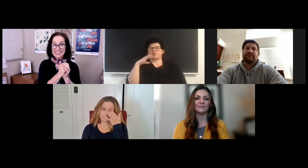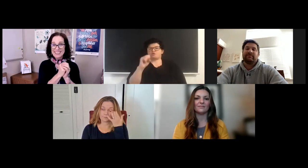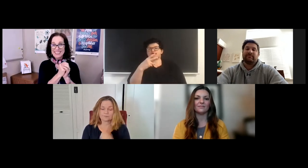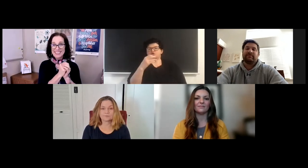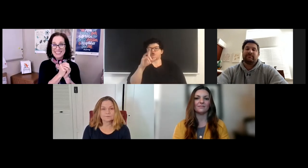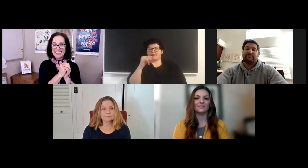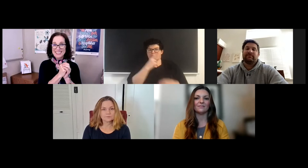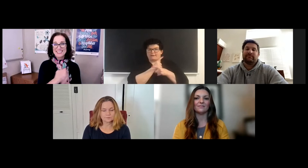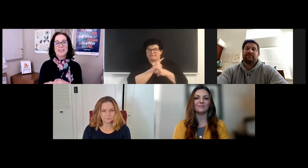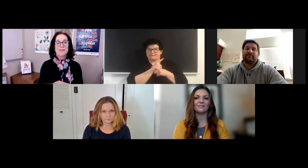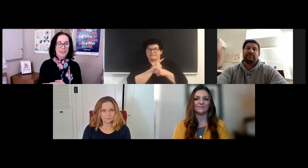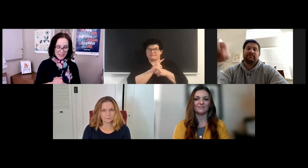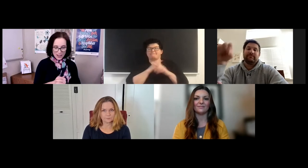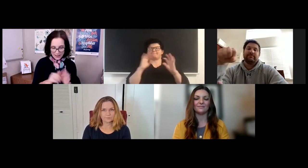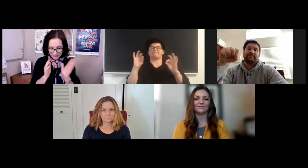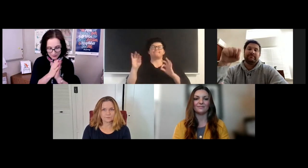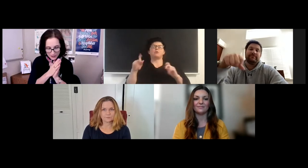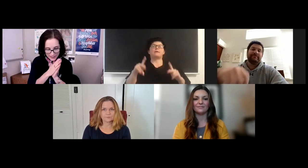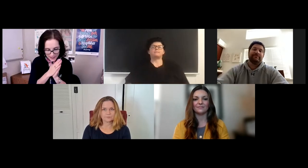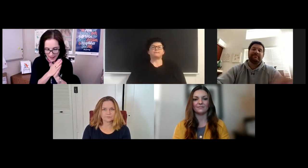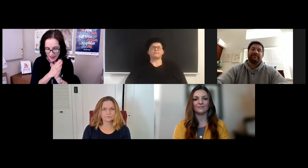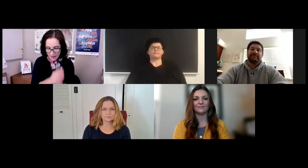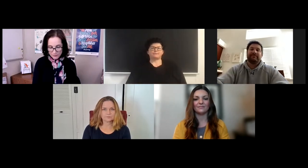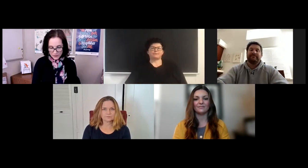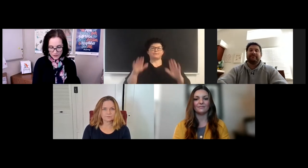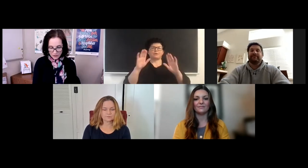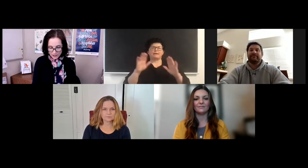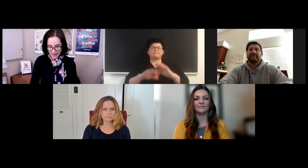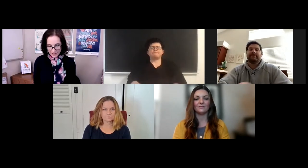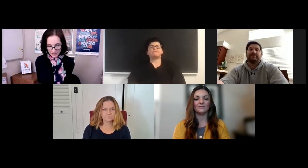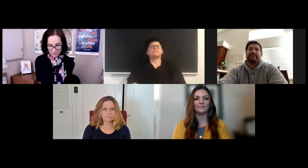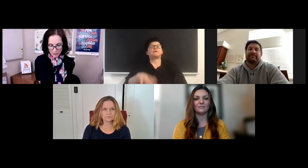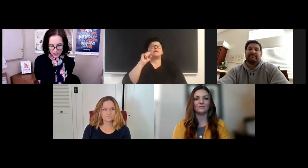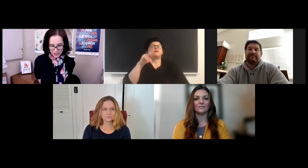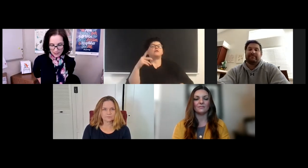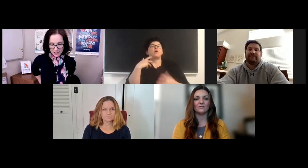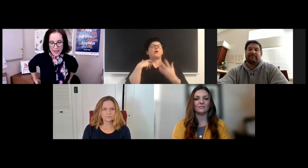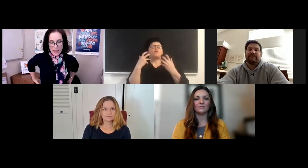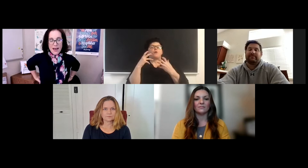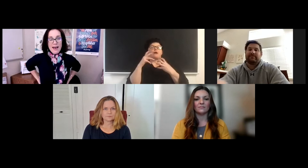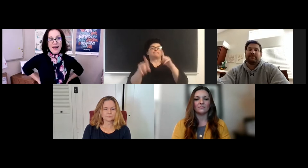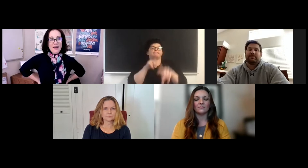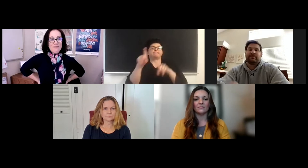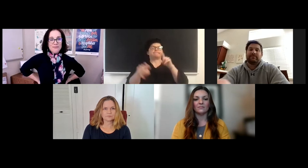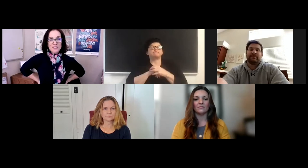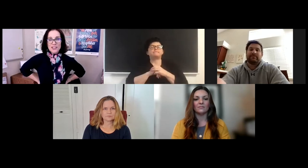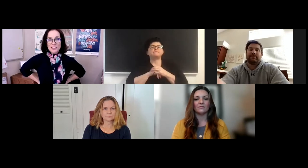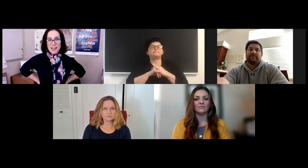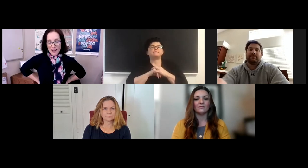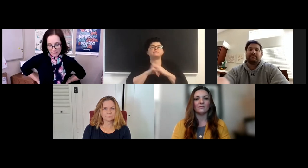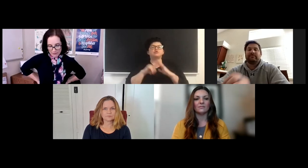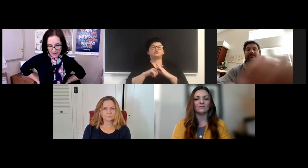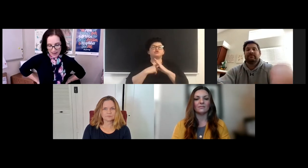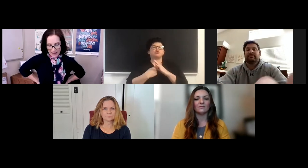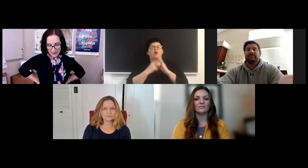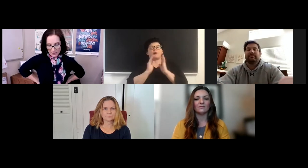right? So, all right, great. So just to ask questions, to start this